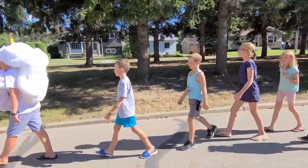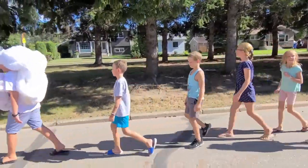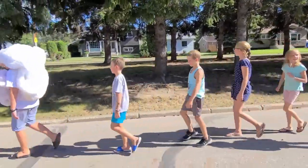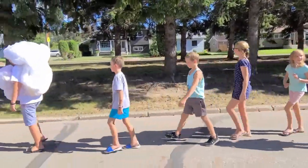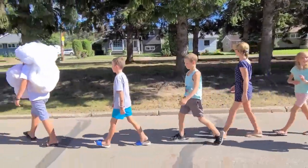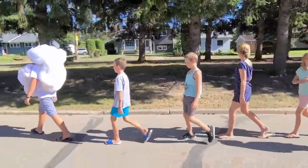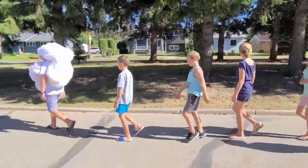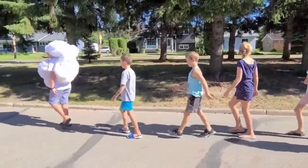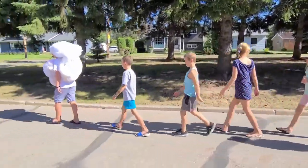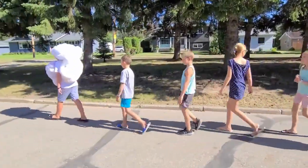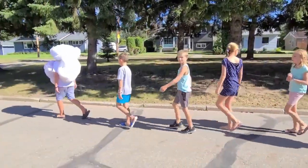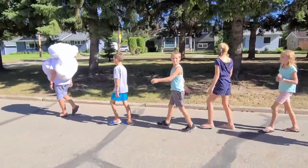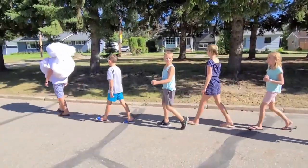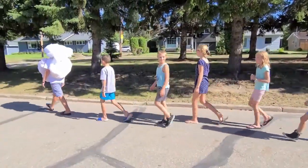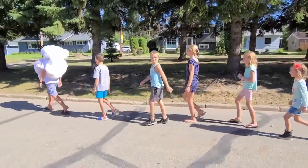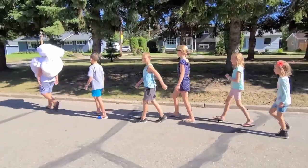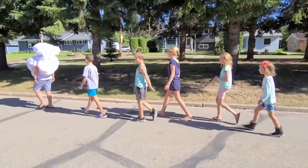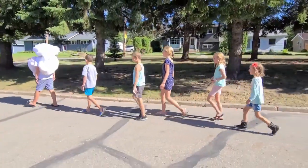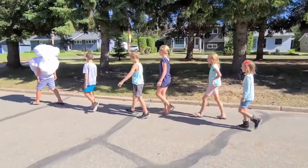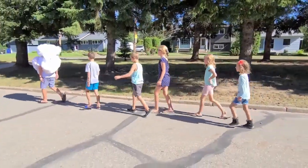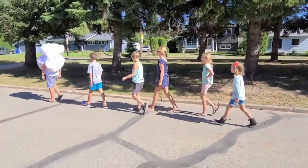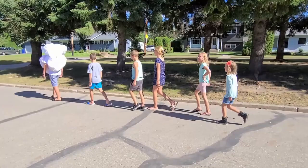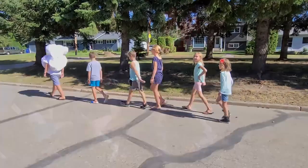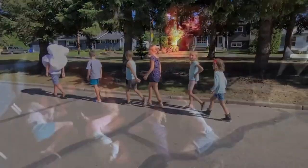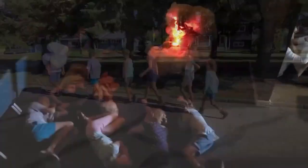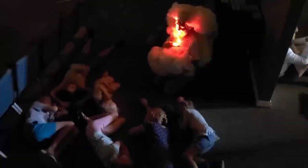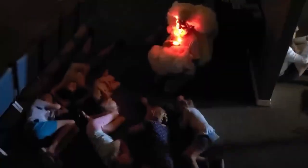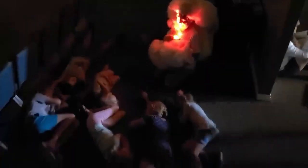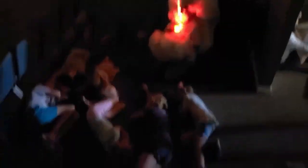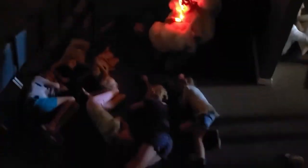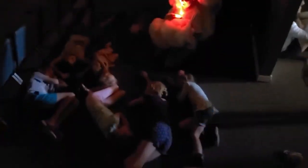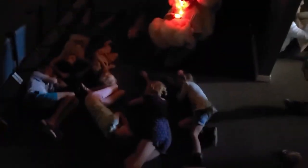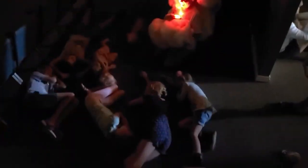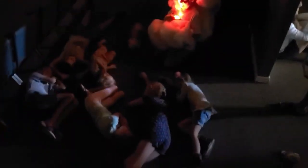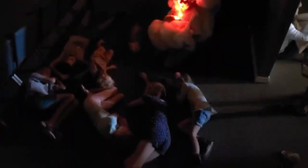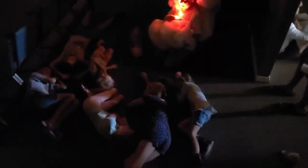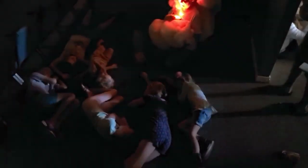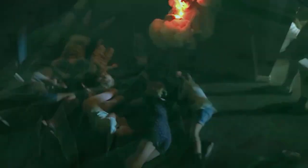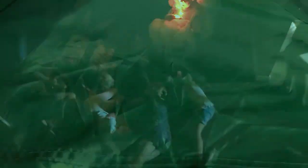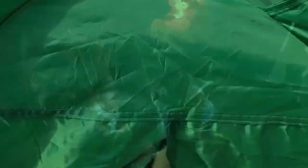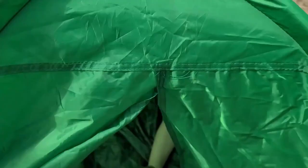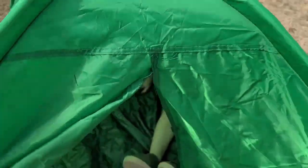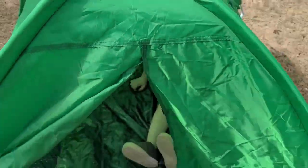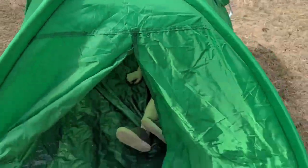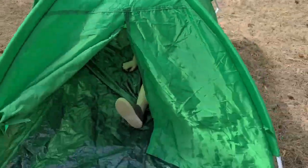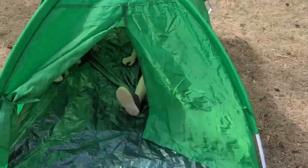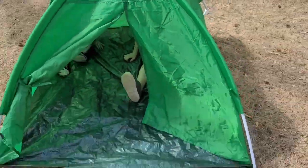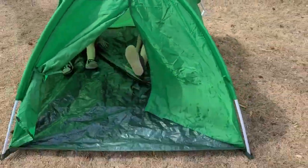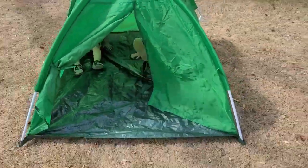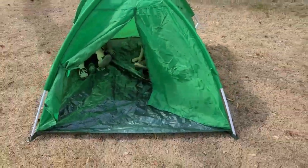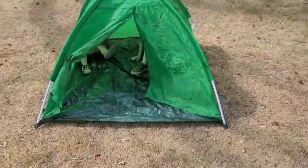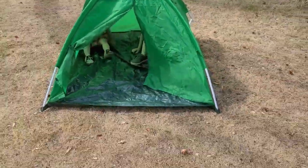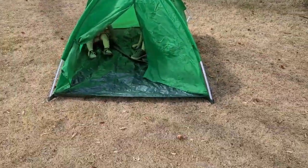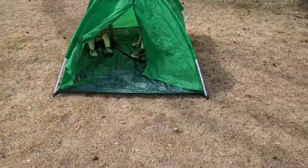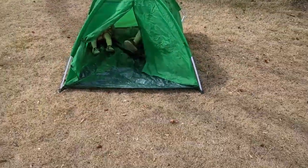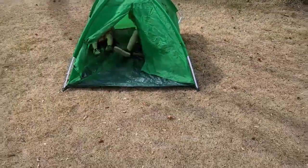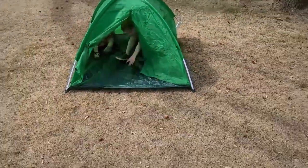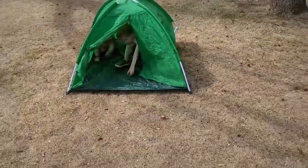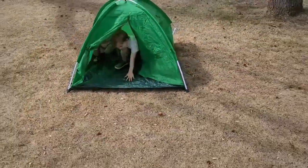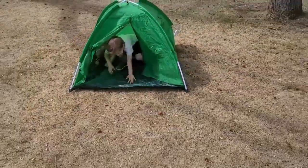wilderness in a pillar of cloud during the day and a pillar of fire at night. They camped out at Elim, where there was plenty of water